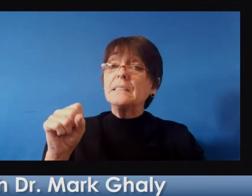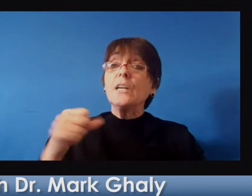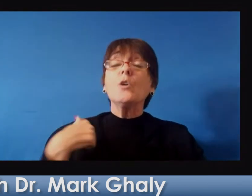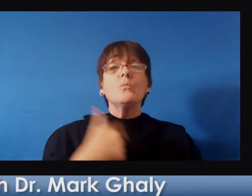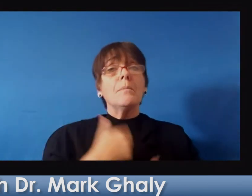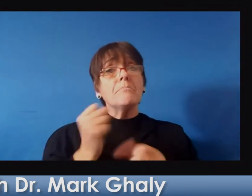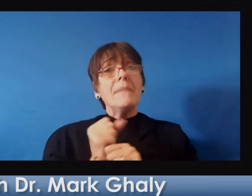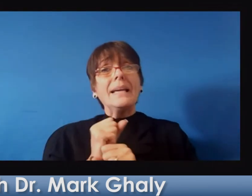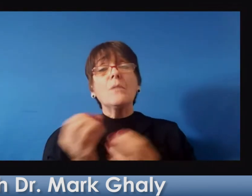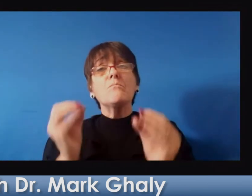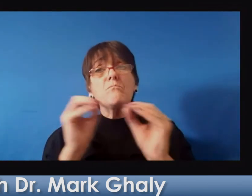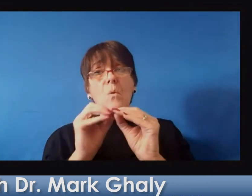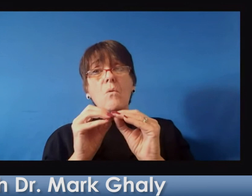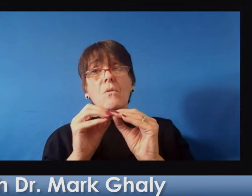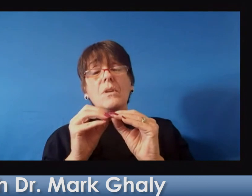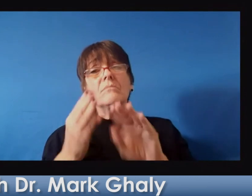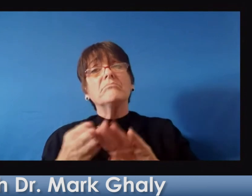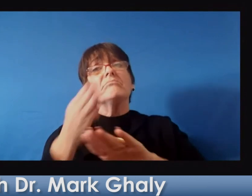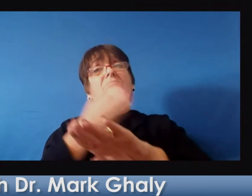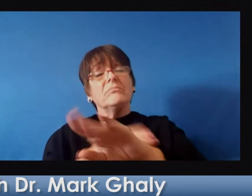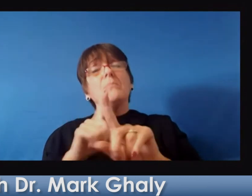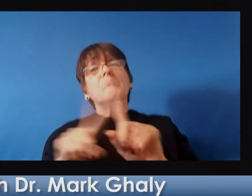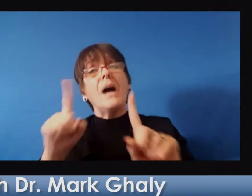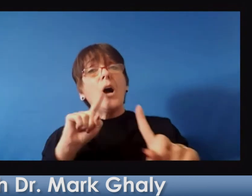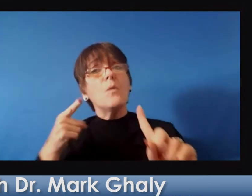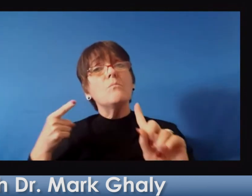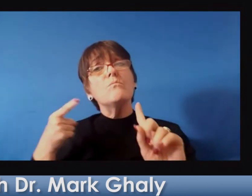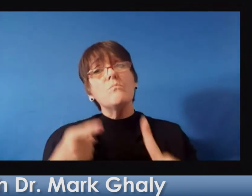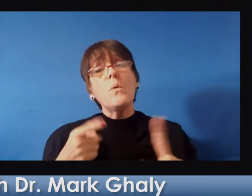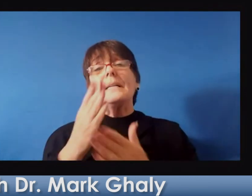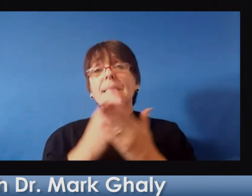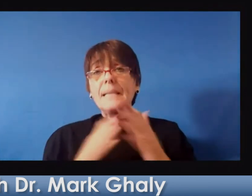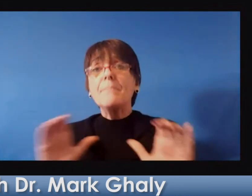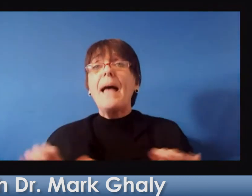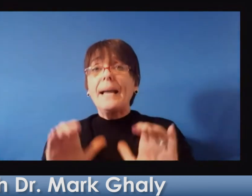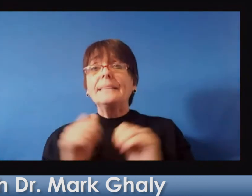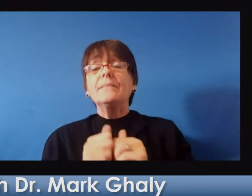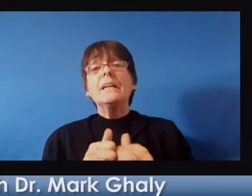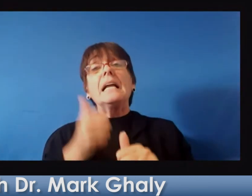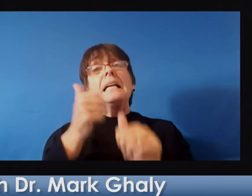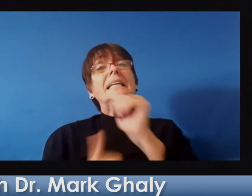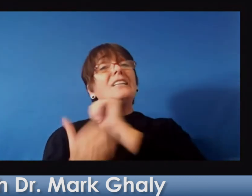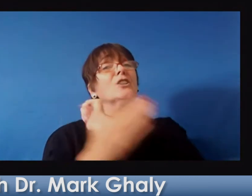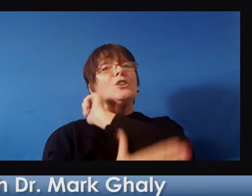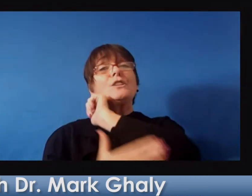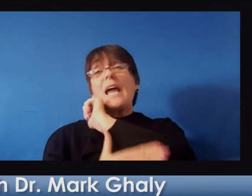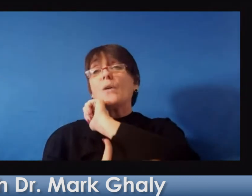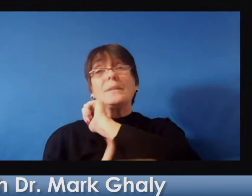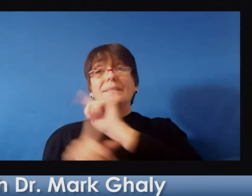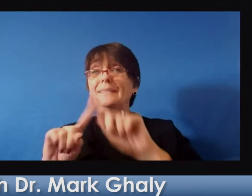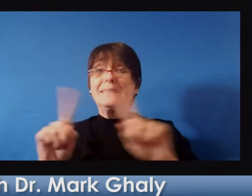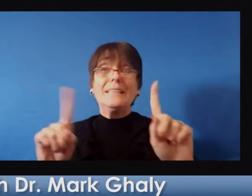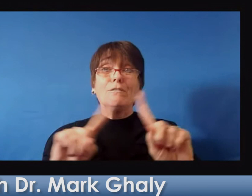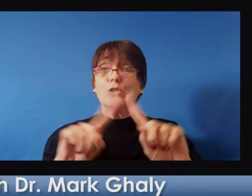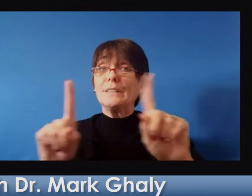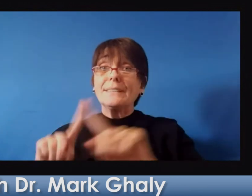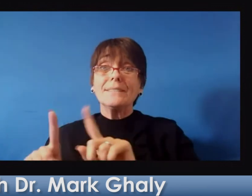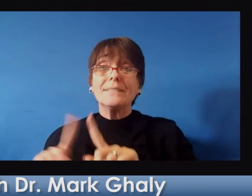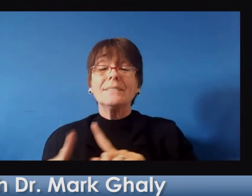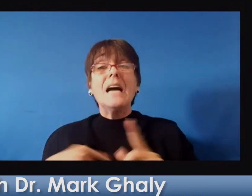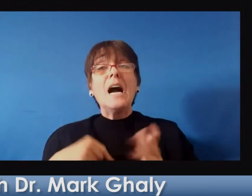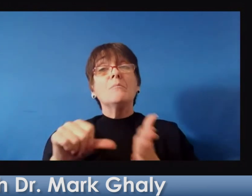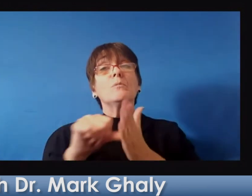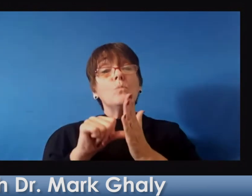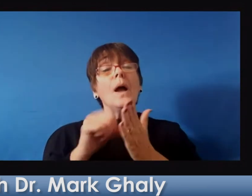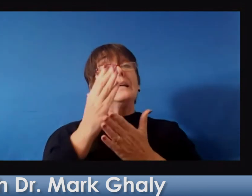robust, but it does point towards certain activities. And each county is different. I'm impressed by how in